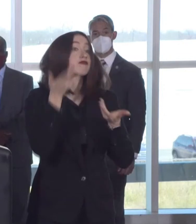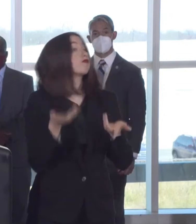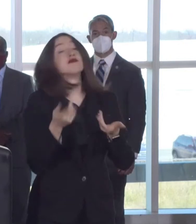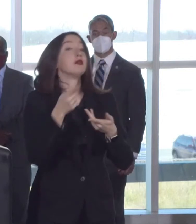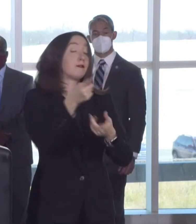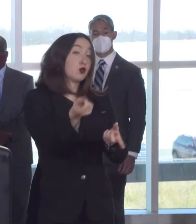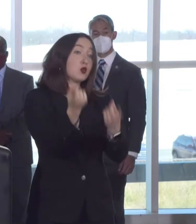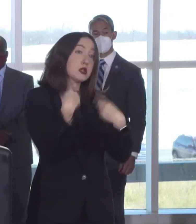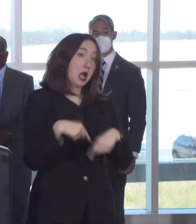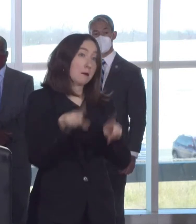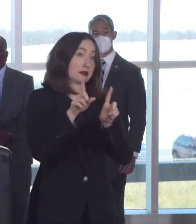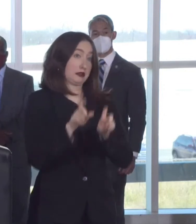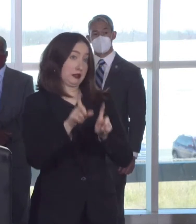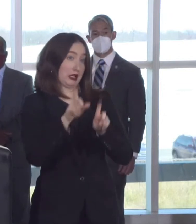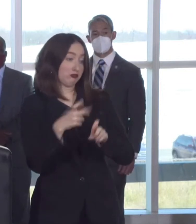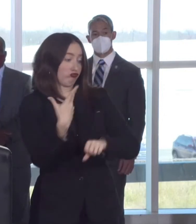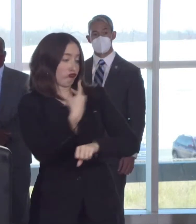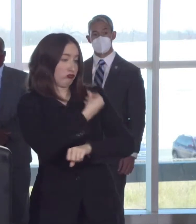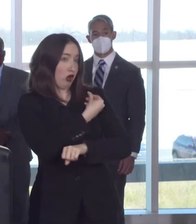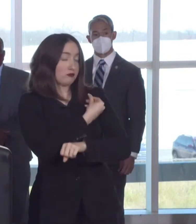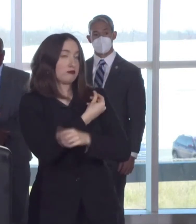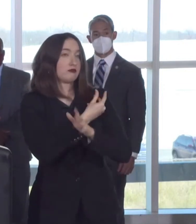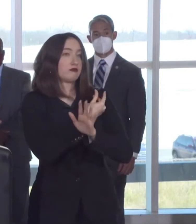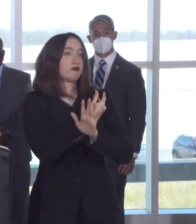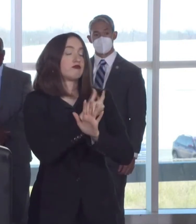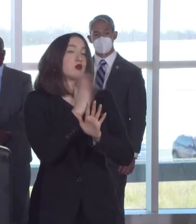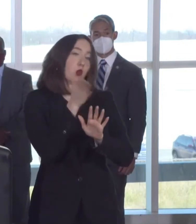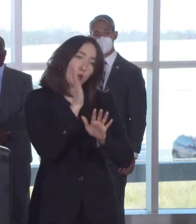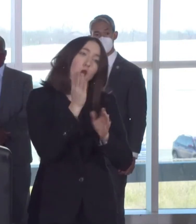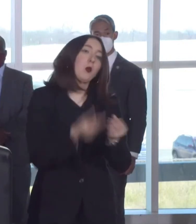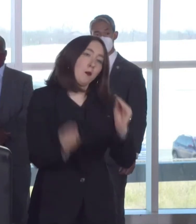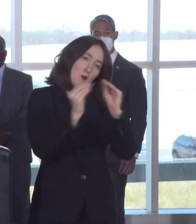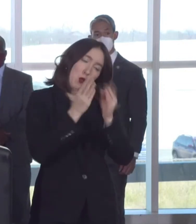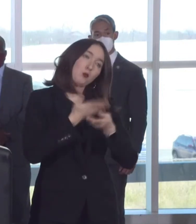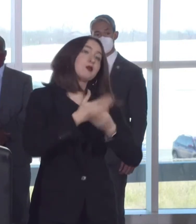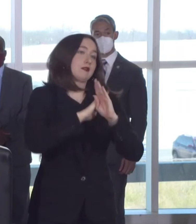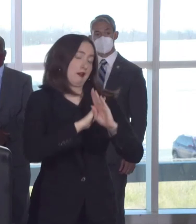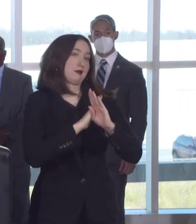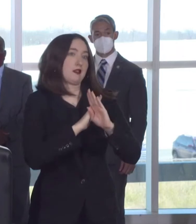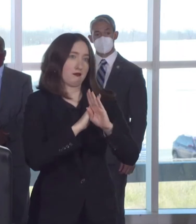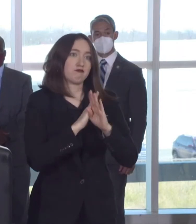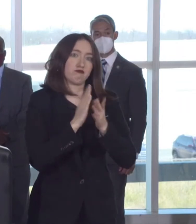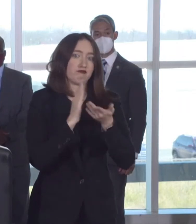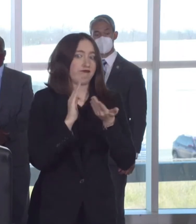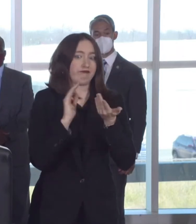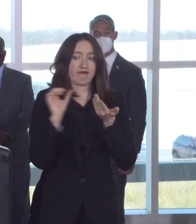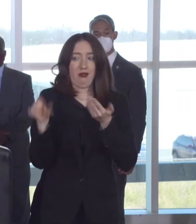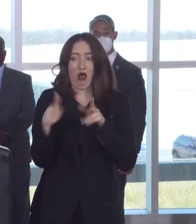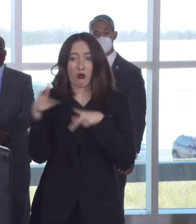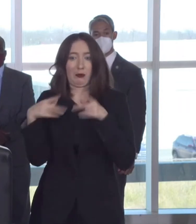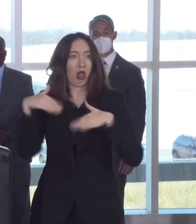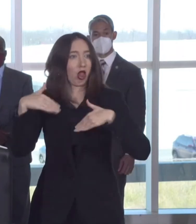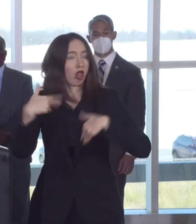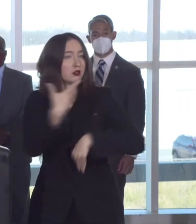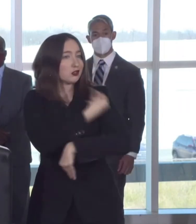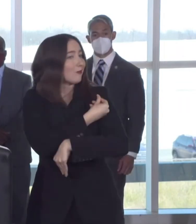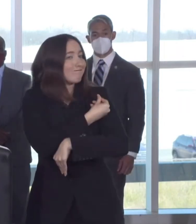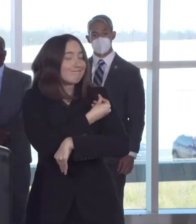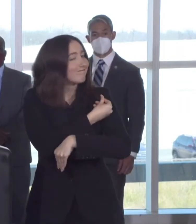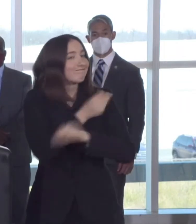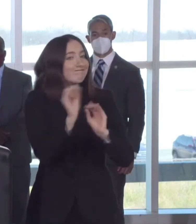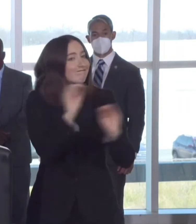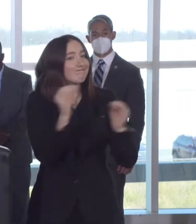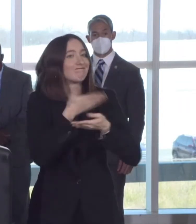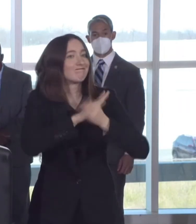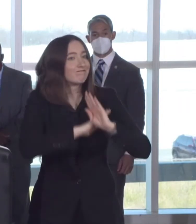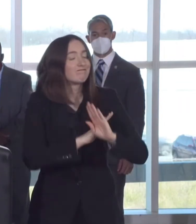come and get a test, get a shot, you're going to even be probably more protected than anybody would be protected. So take advantage of the